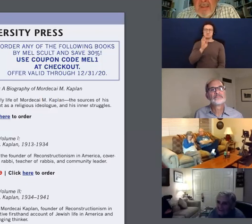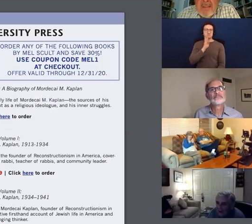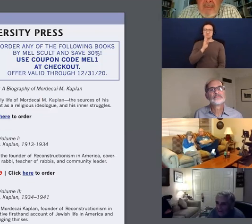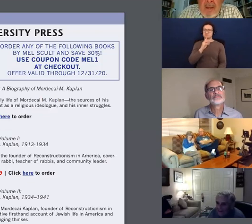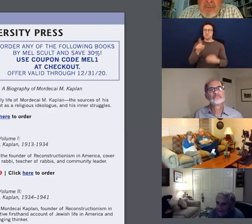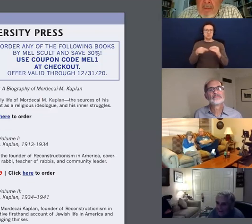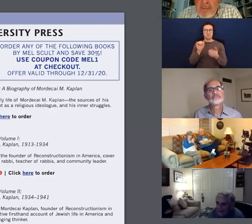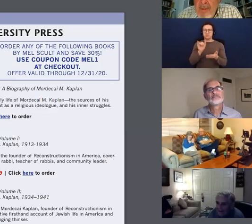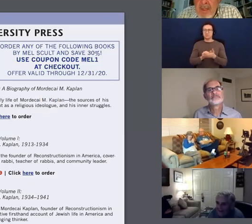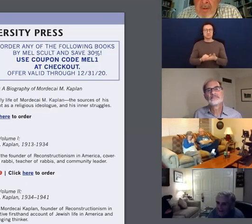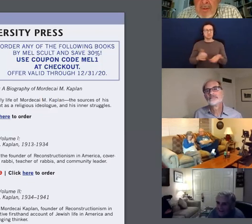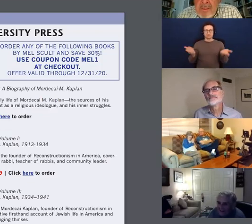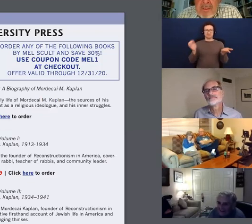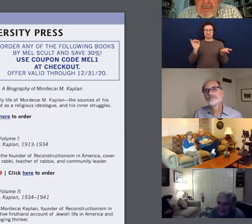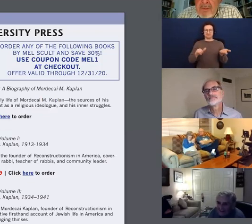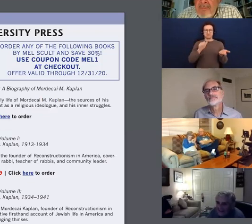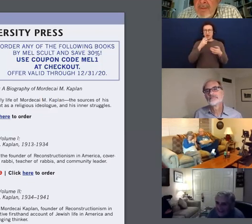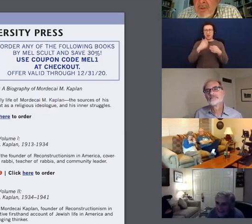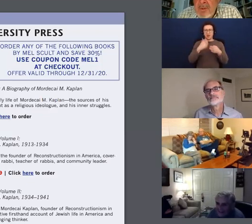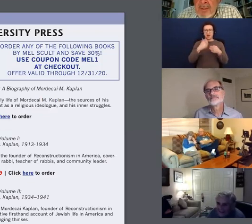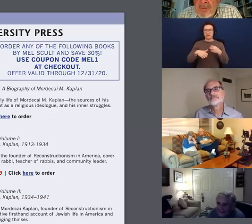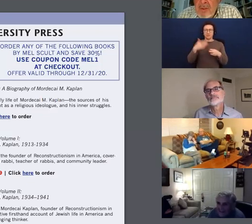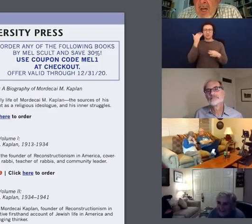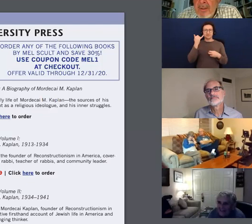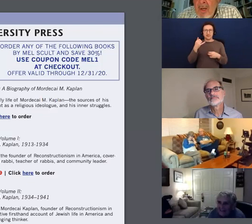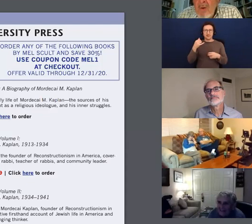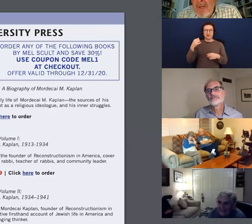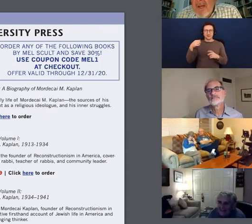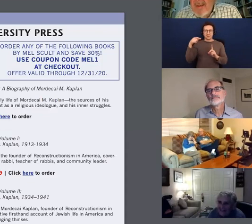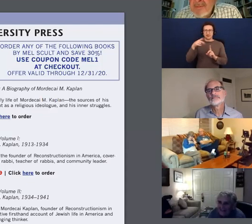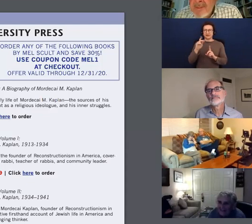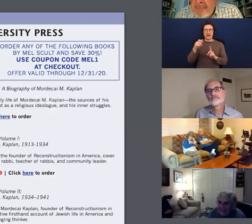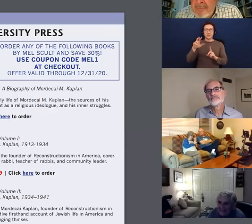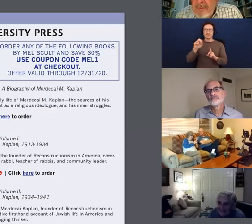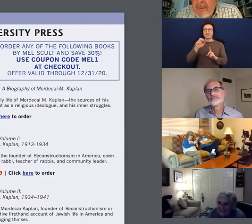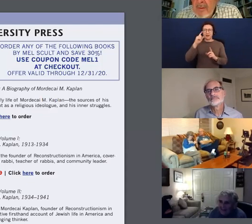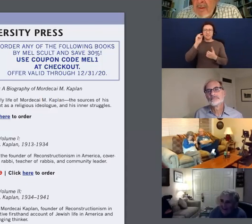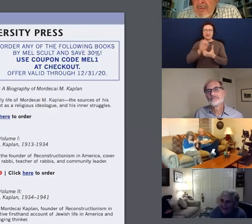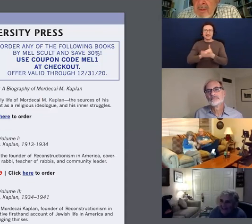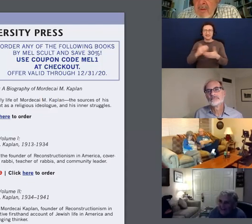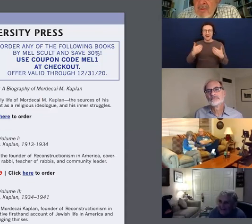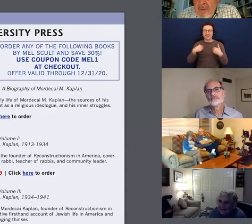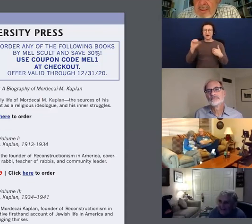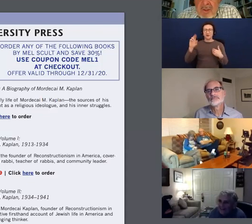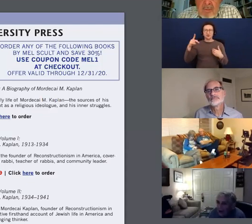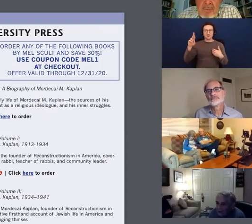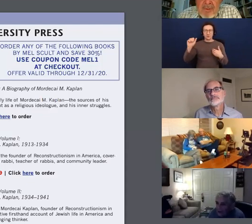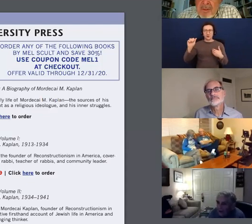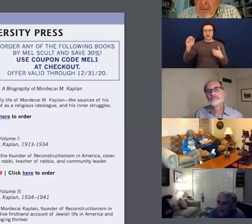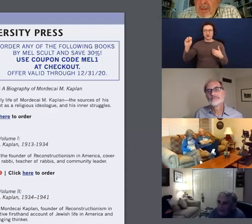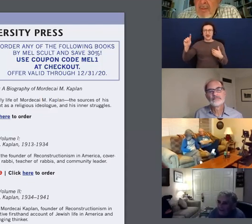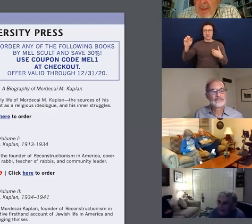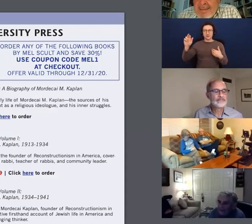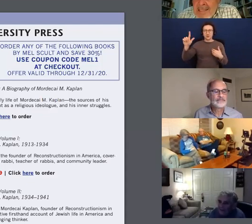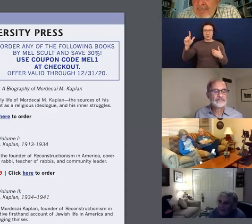He doesn't have that problem because he doesn't believe in a supernatural God who can hide himself. The traditional